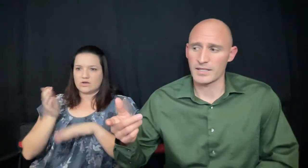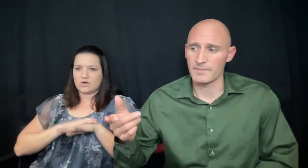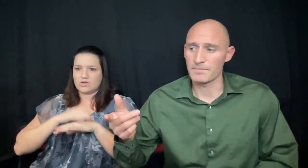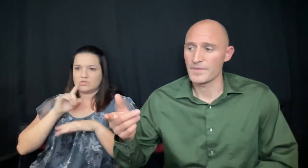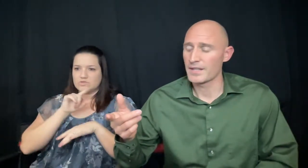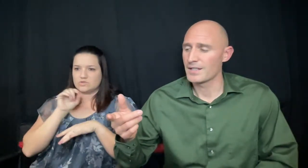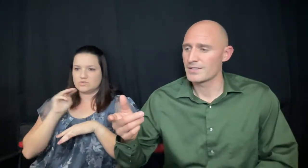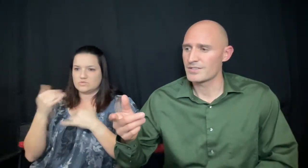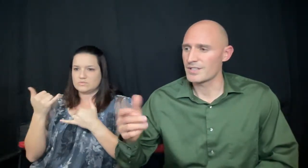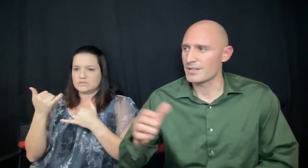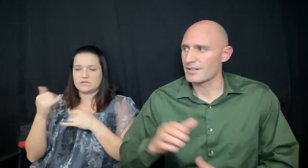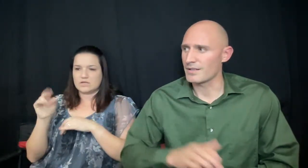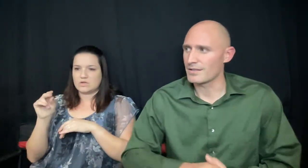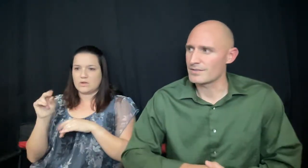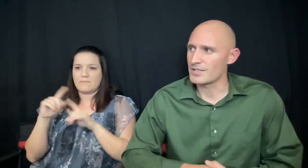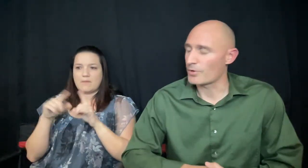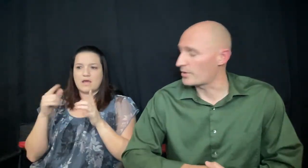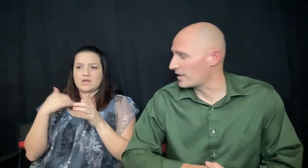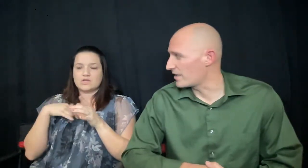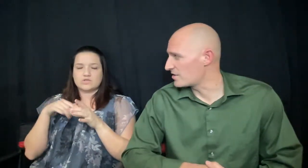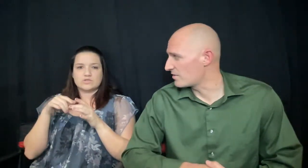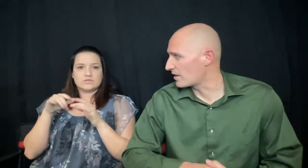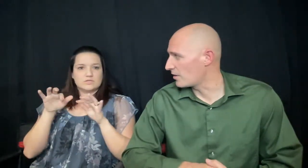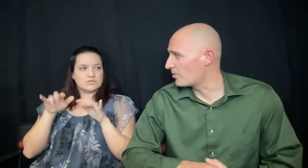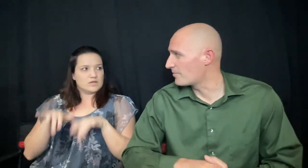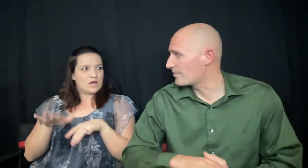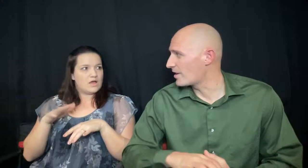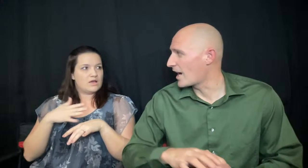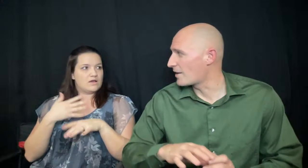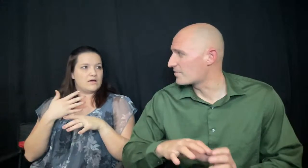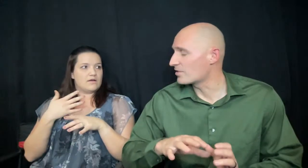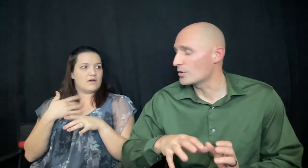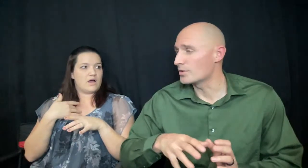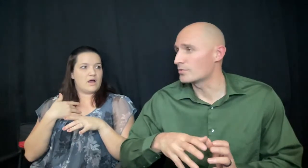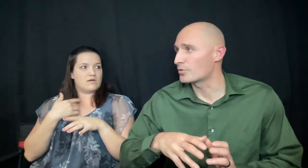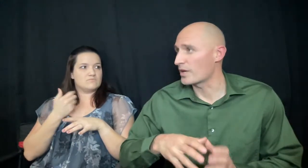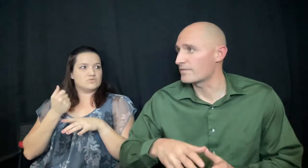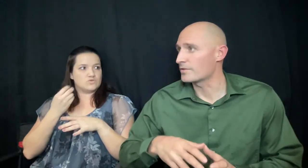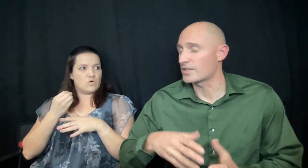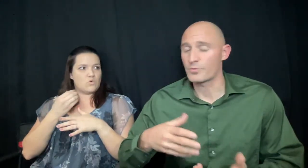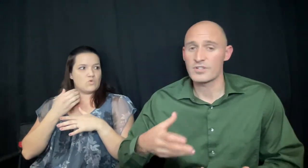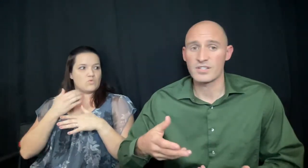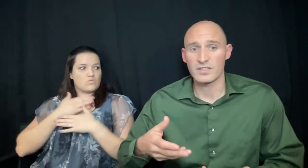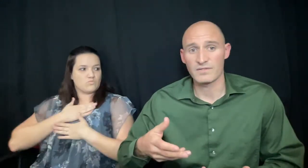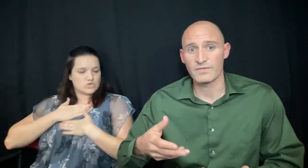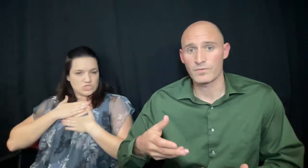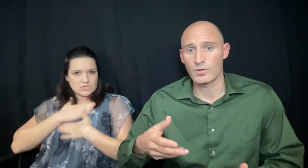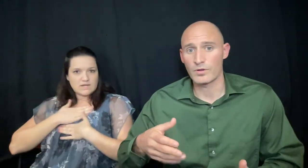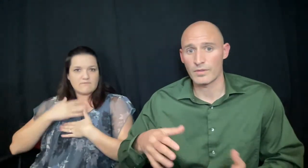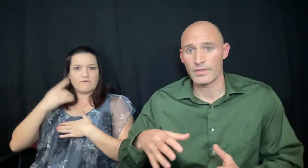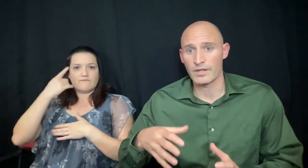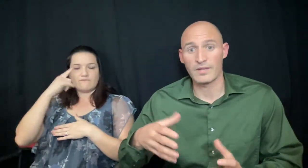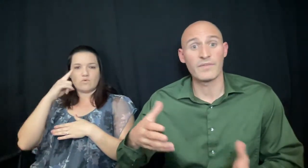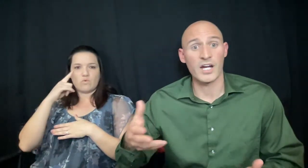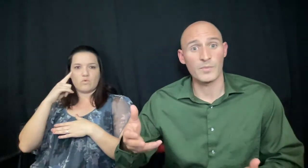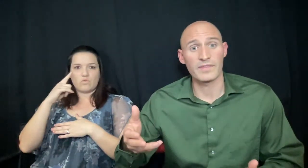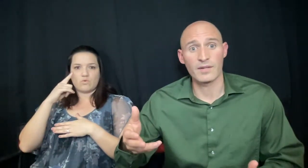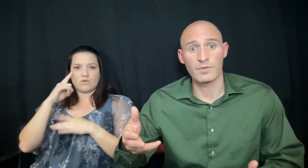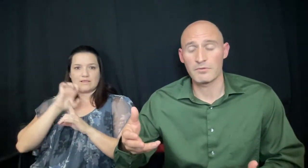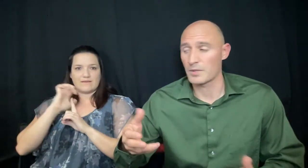but she wrote in and she was like, oh, I'm so grateful and appreciative for the environment that we were able